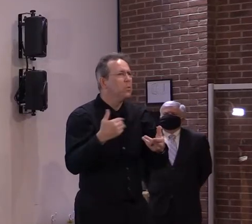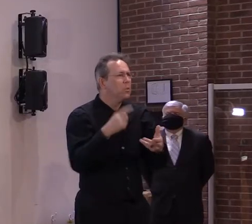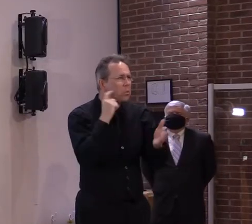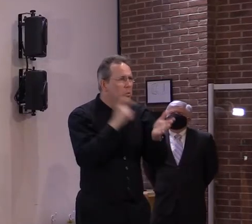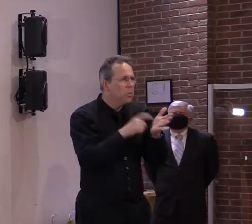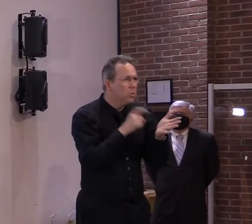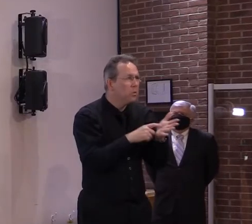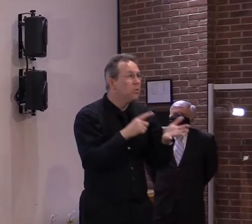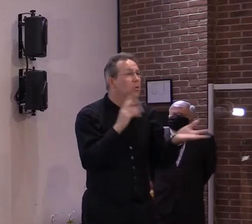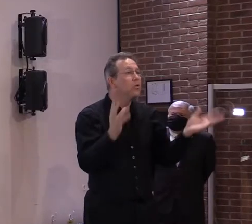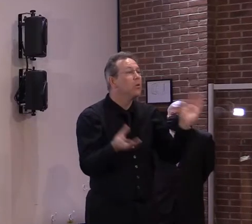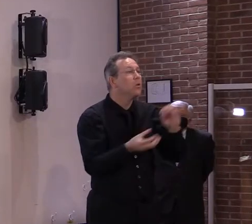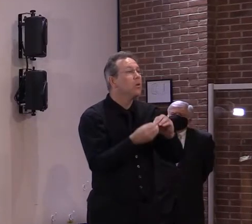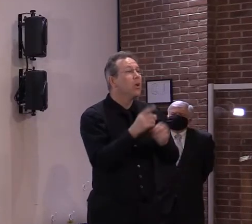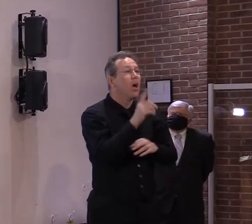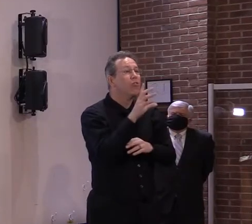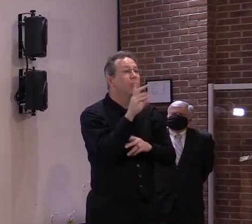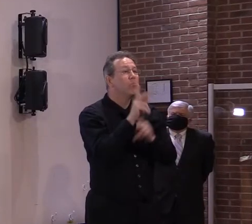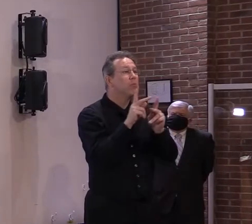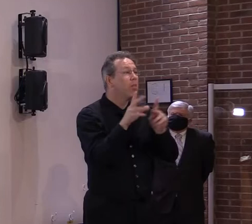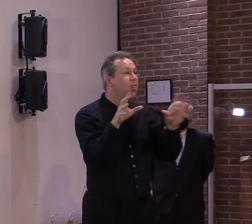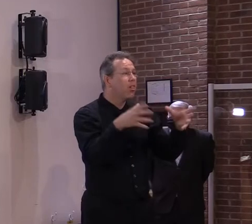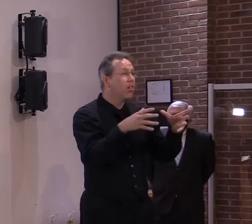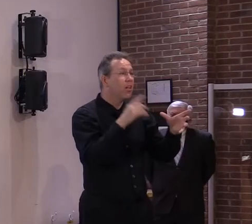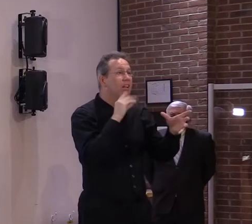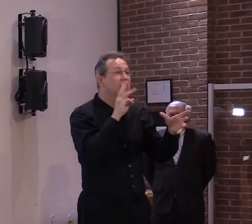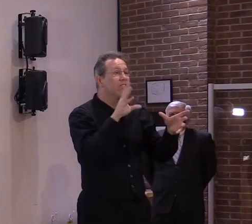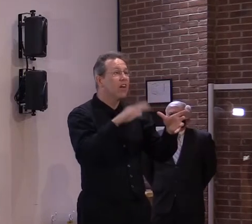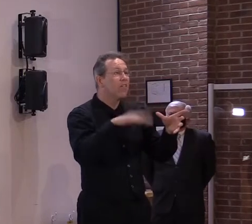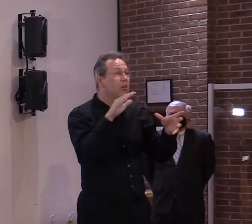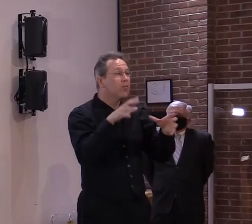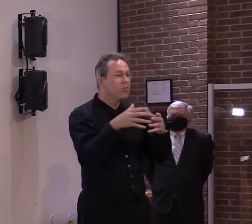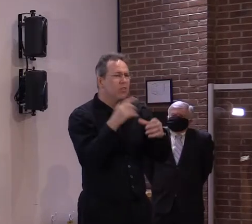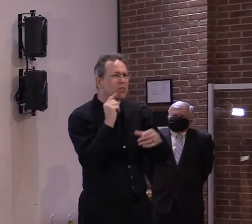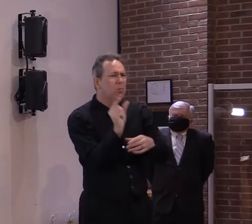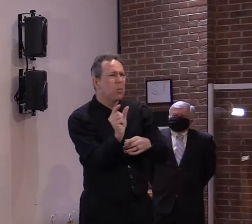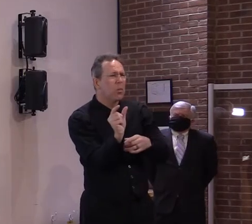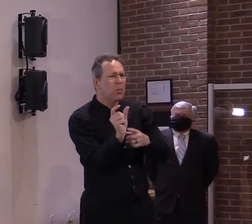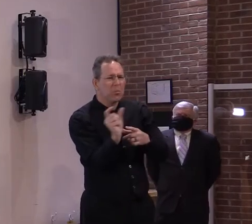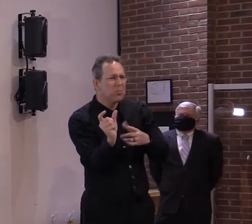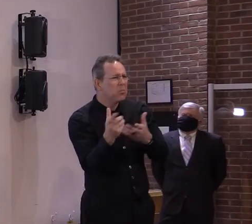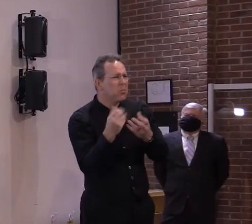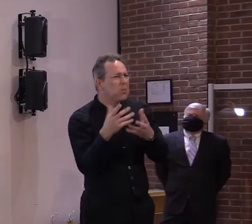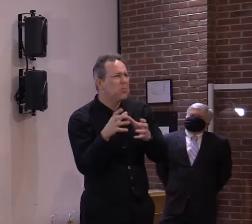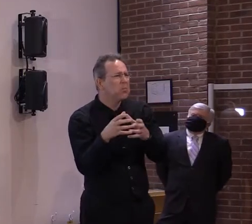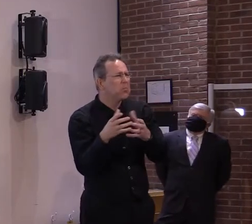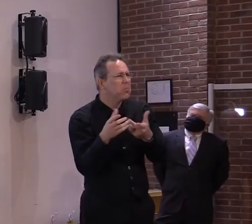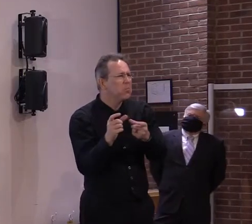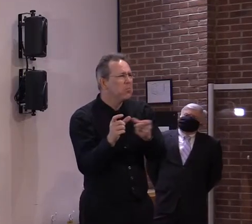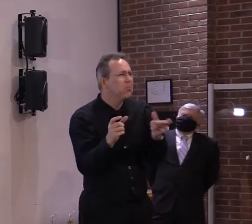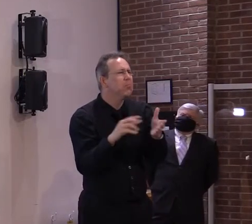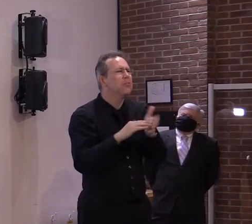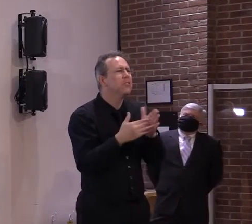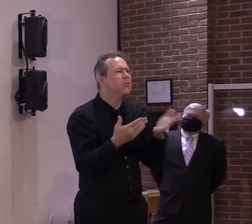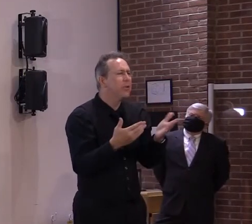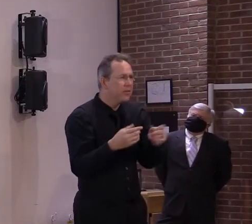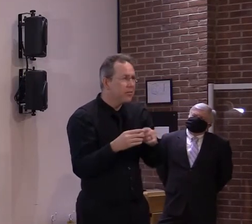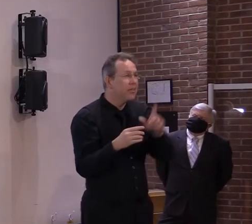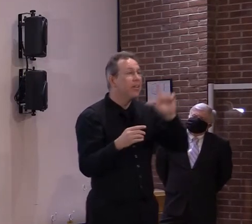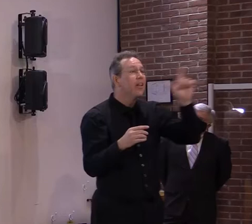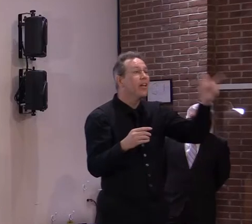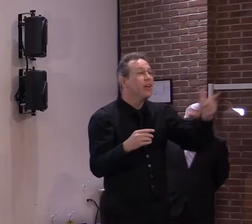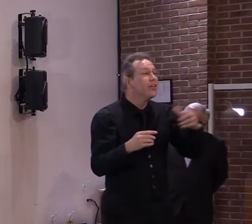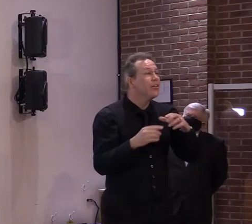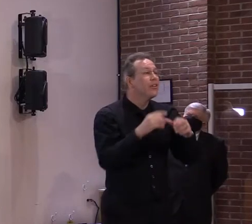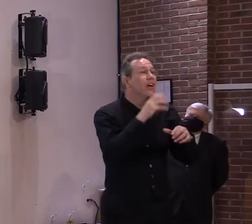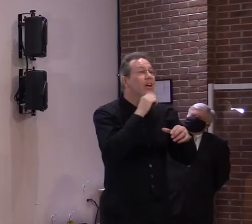So that should continue as a trend as we get younger and younger in our age banding and see